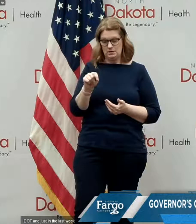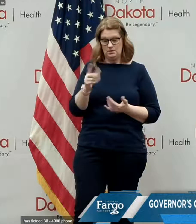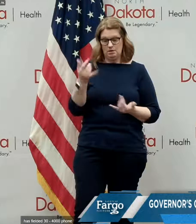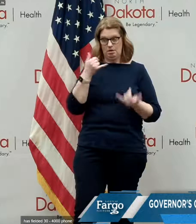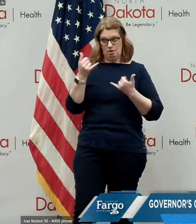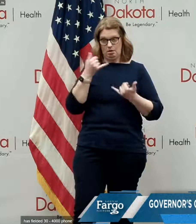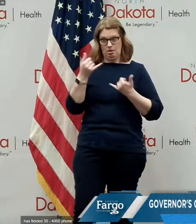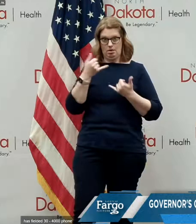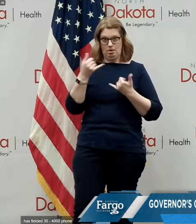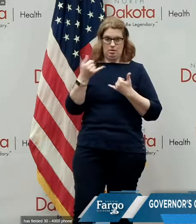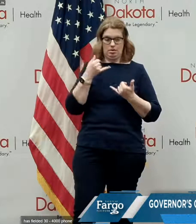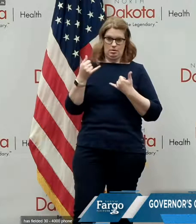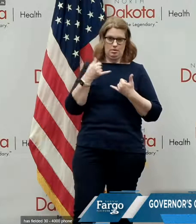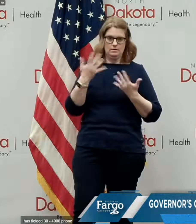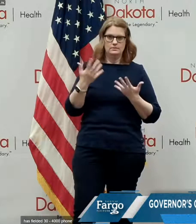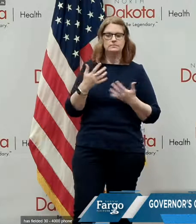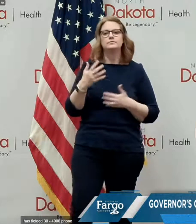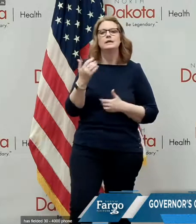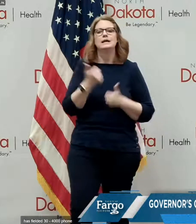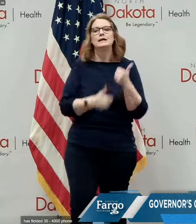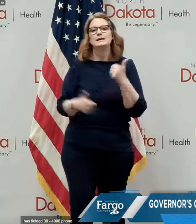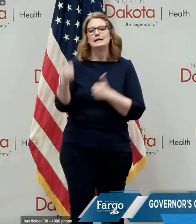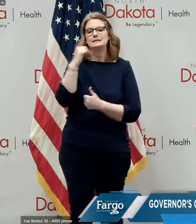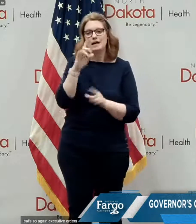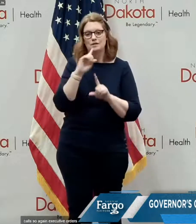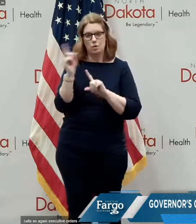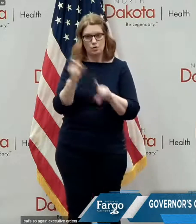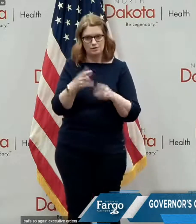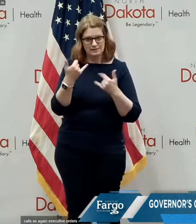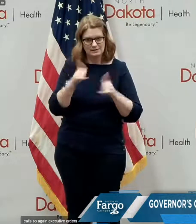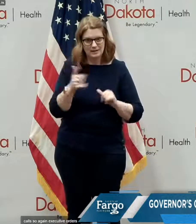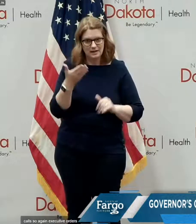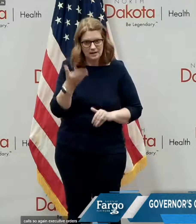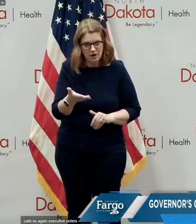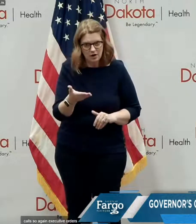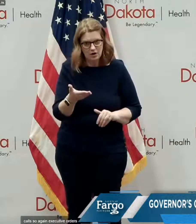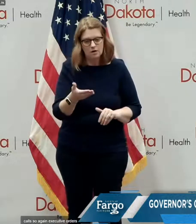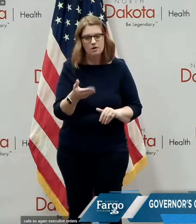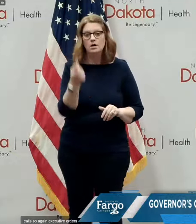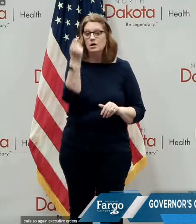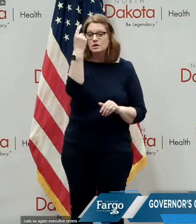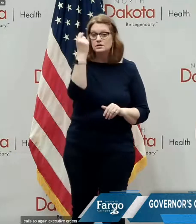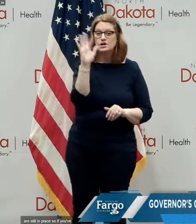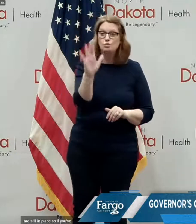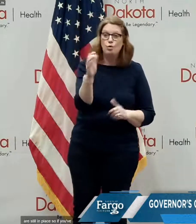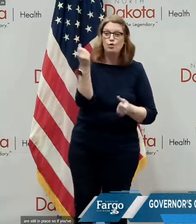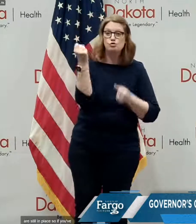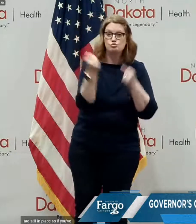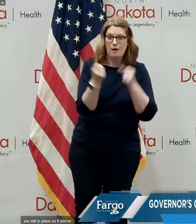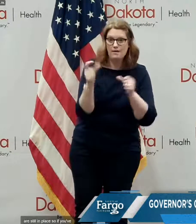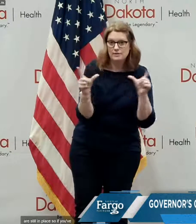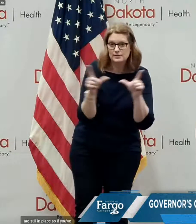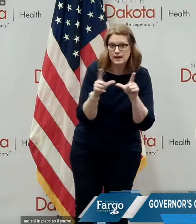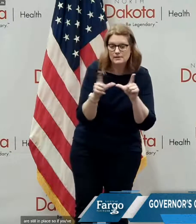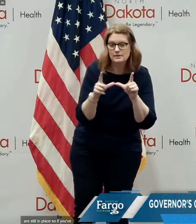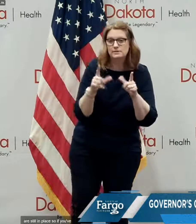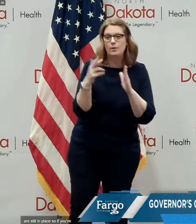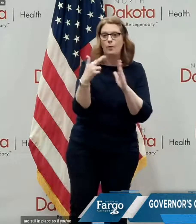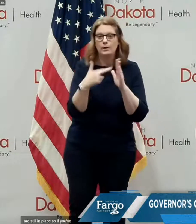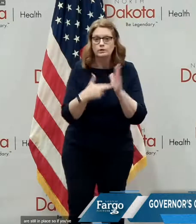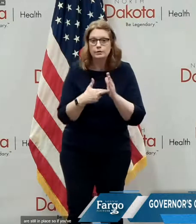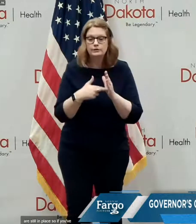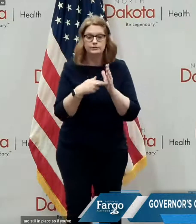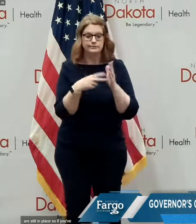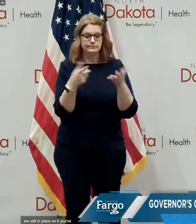again, executive orders are still in place. So if you've got a driver's license or a registration that